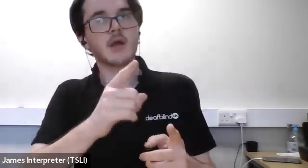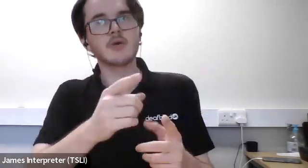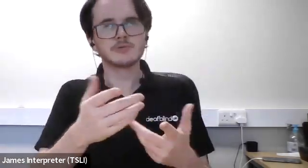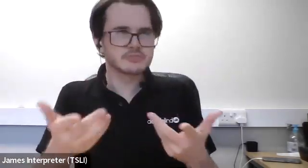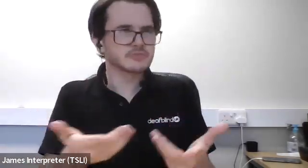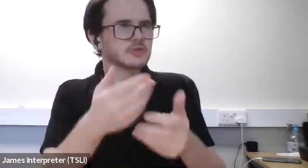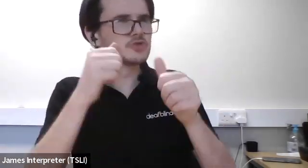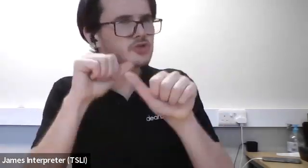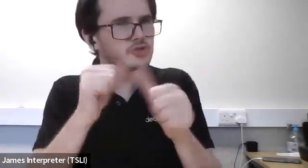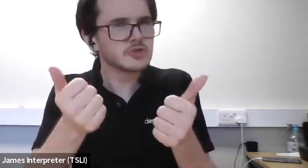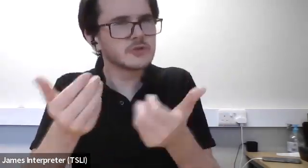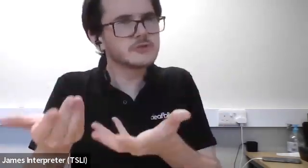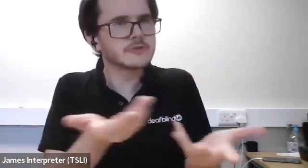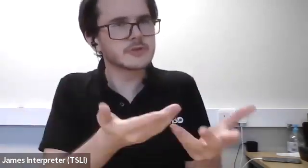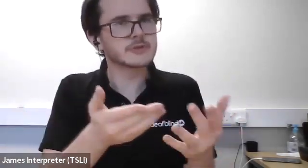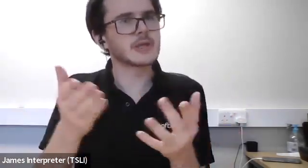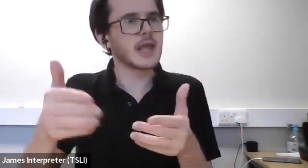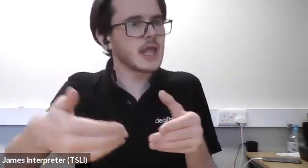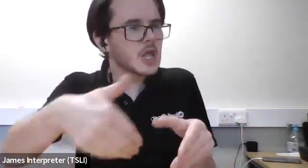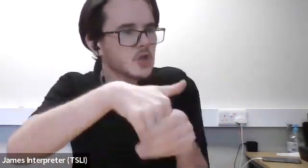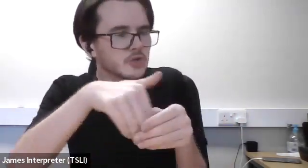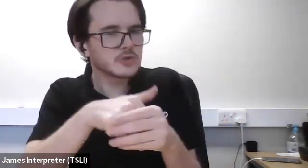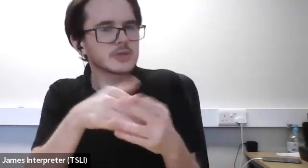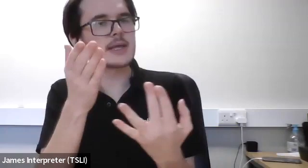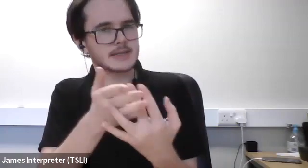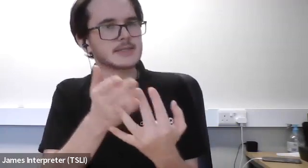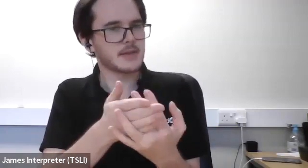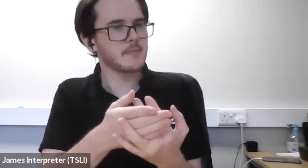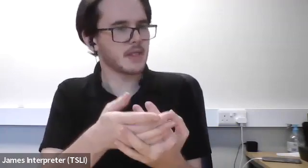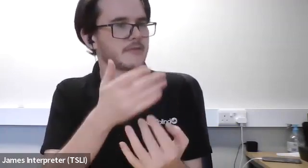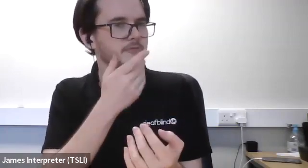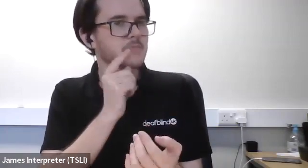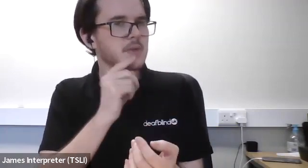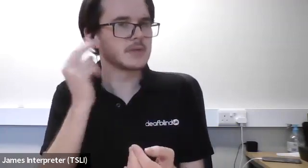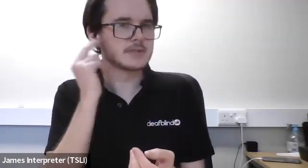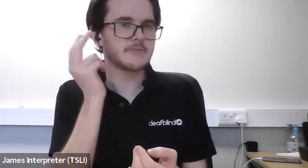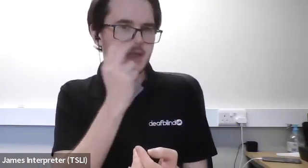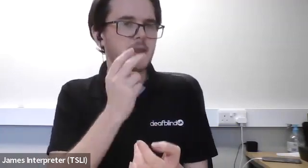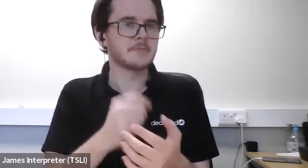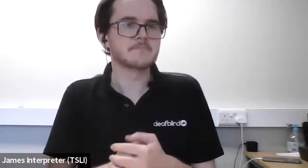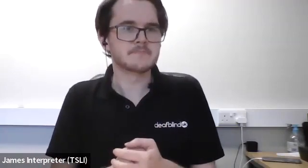service, inclusivity and accessibility for people with sensory loss.